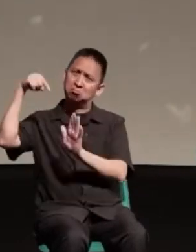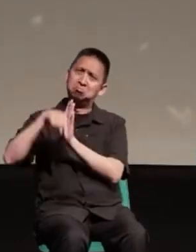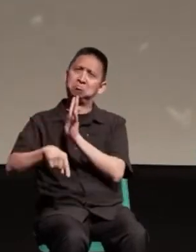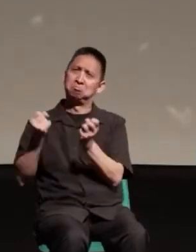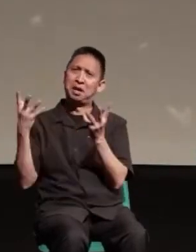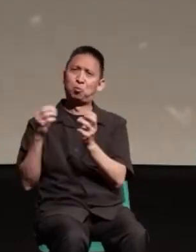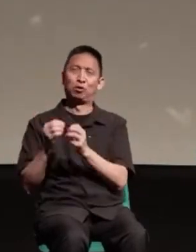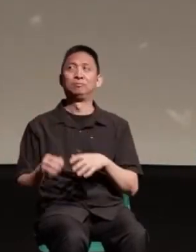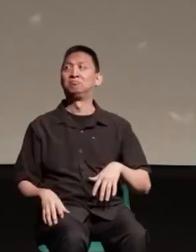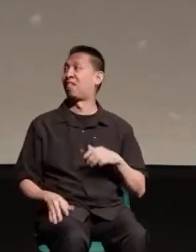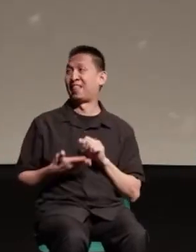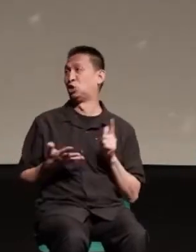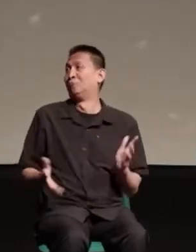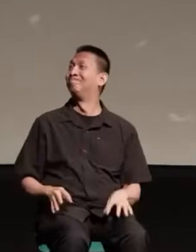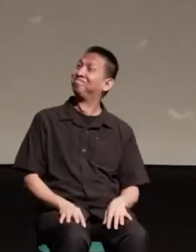Everything.